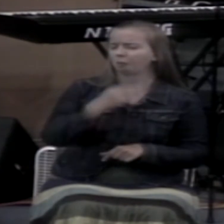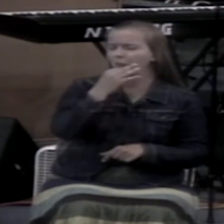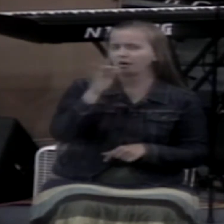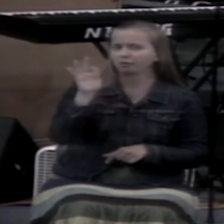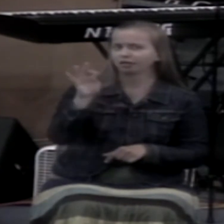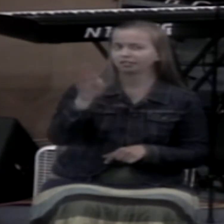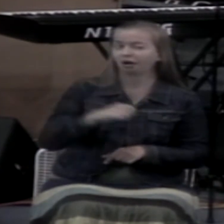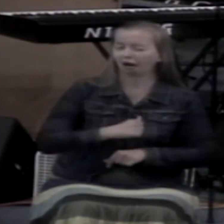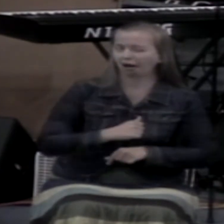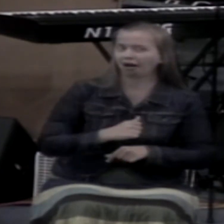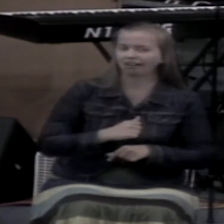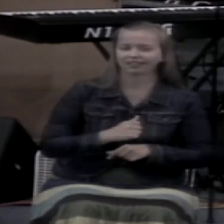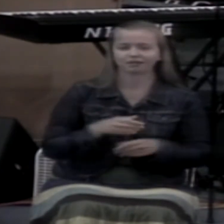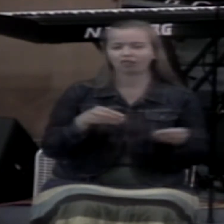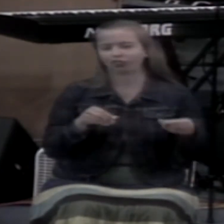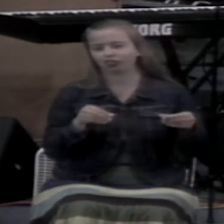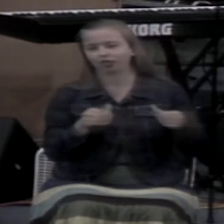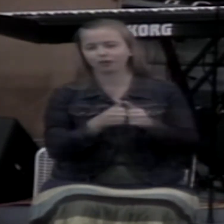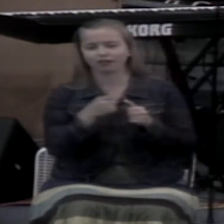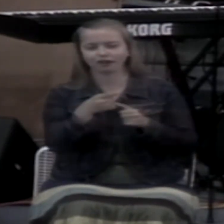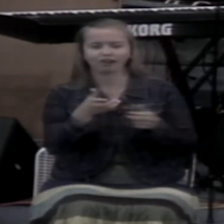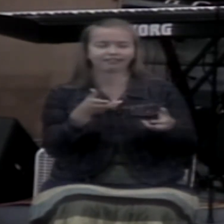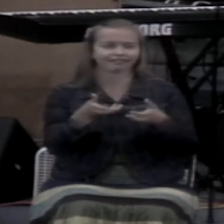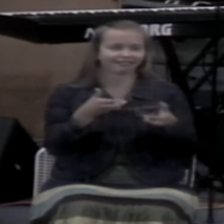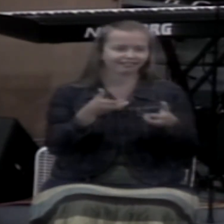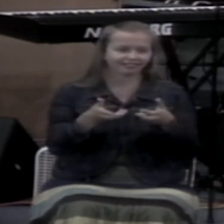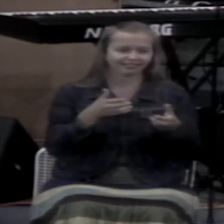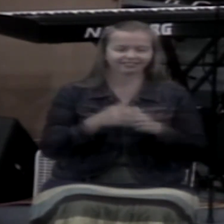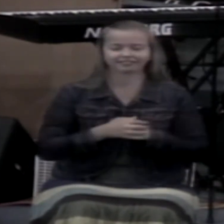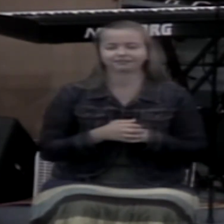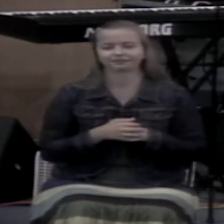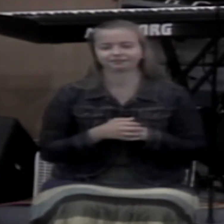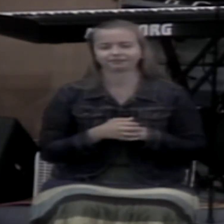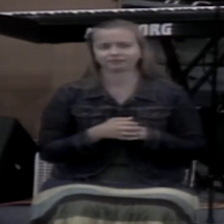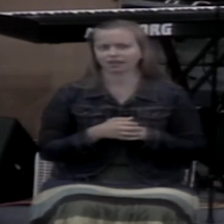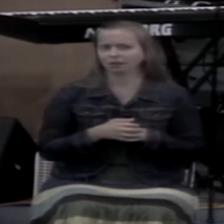superb job, but he's going to do better next week.